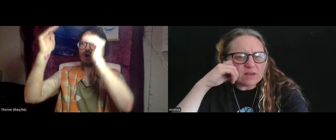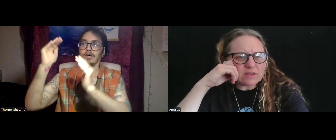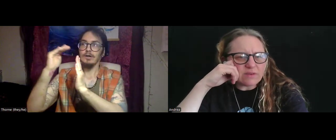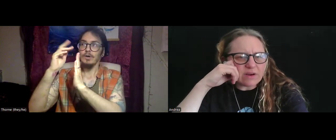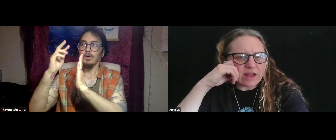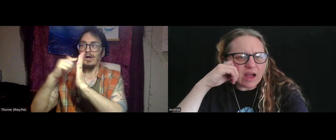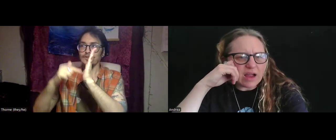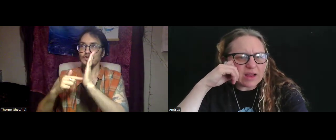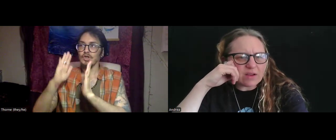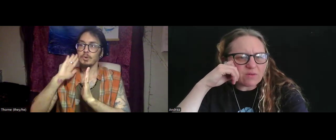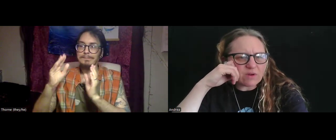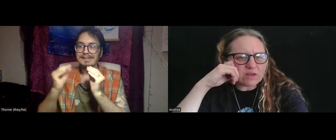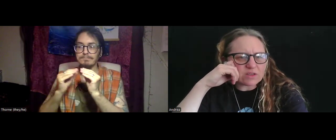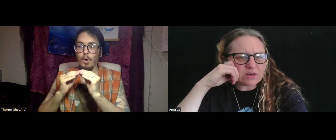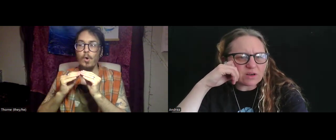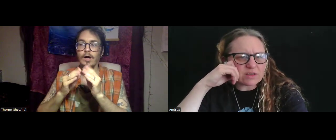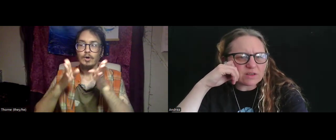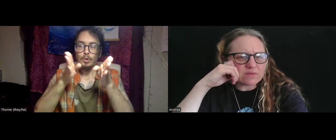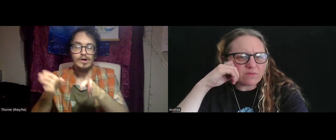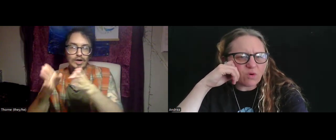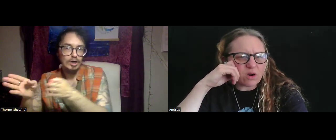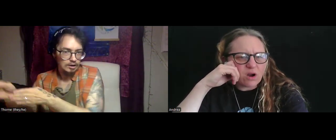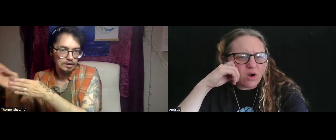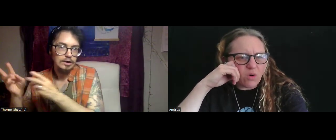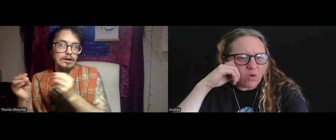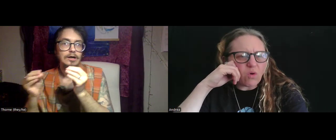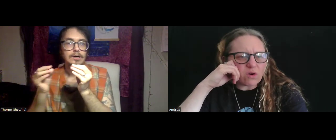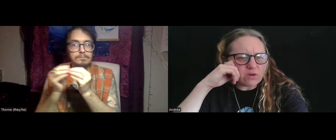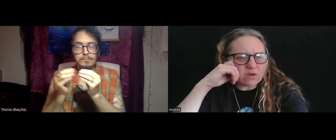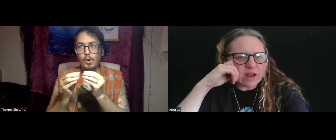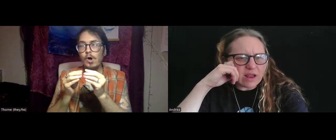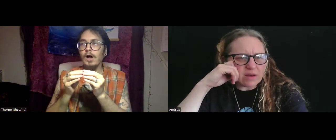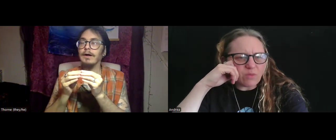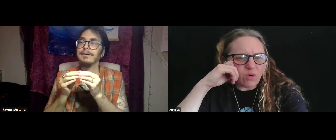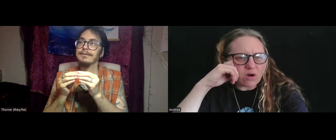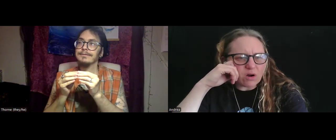is very high register. It's more ordered and more